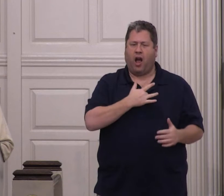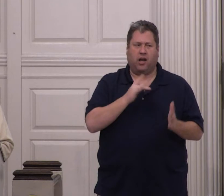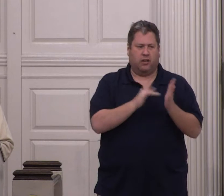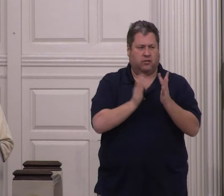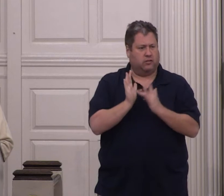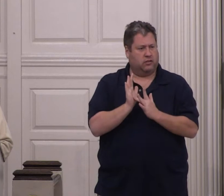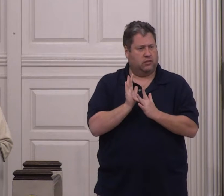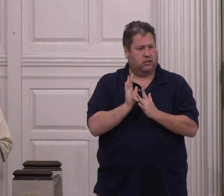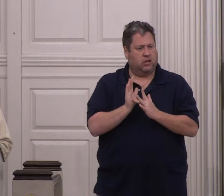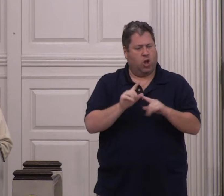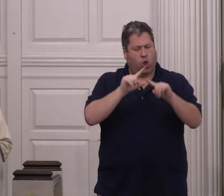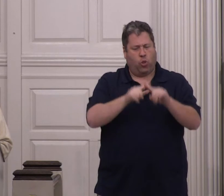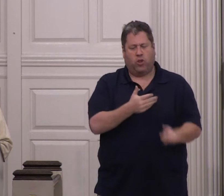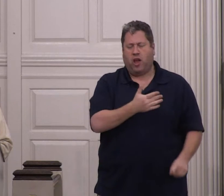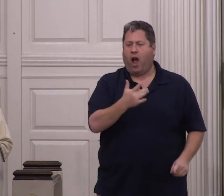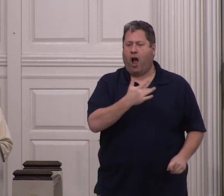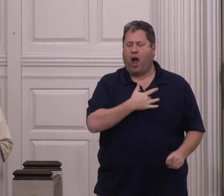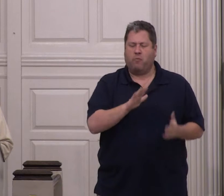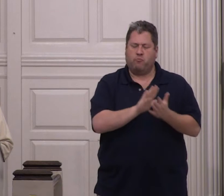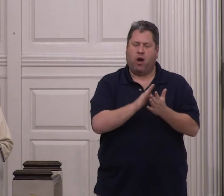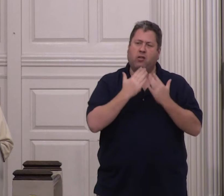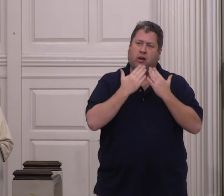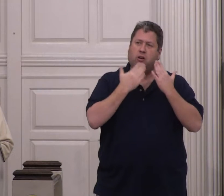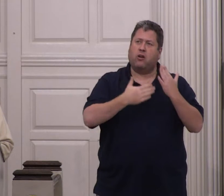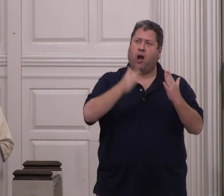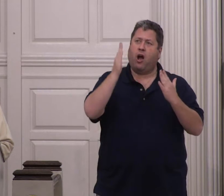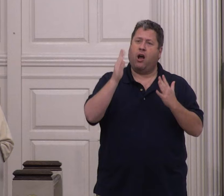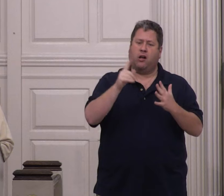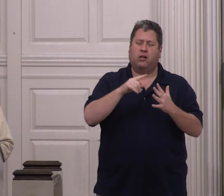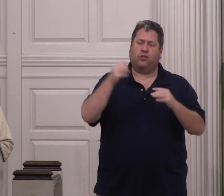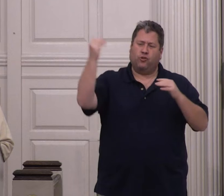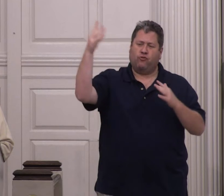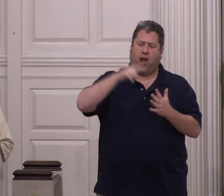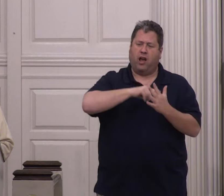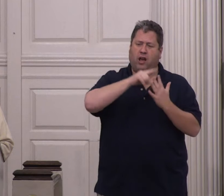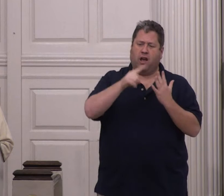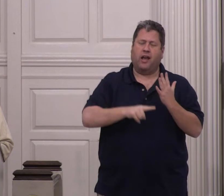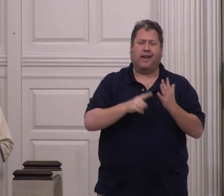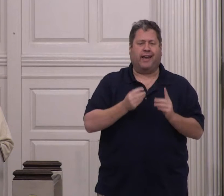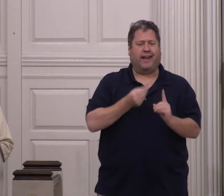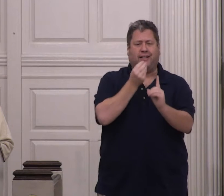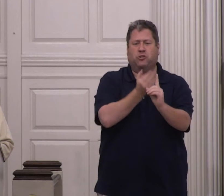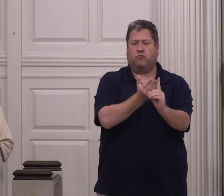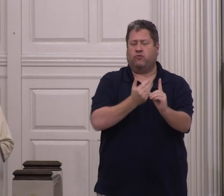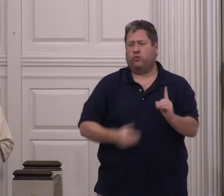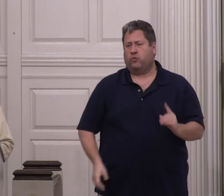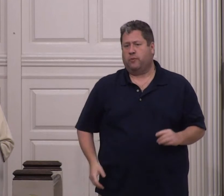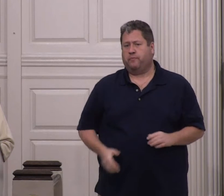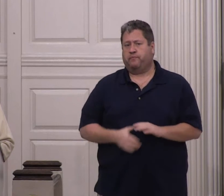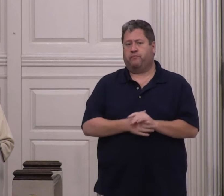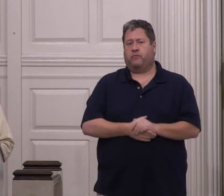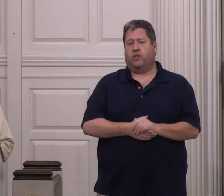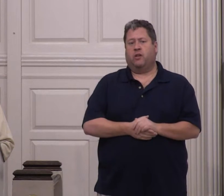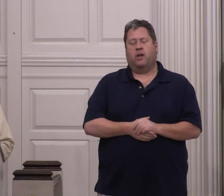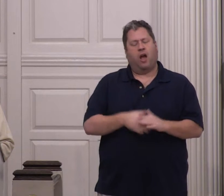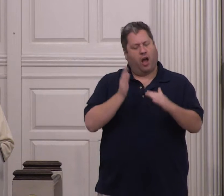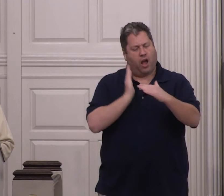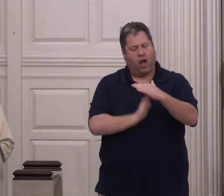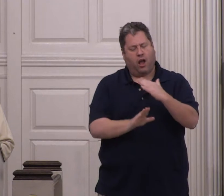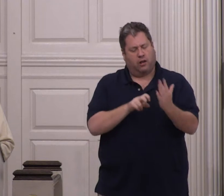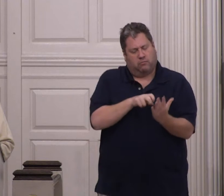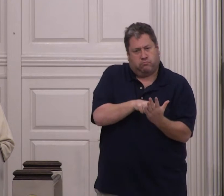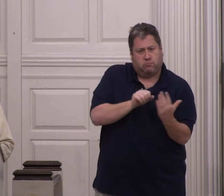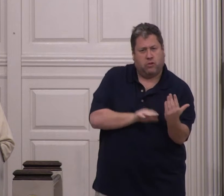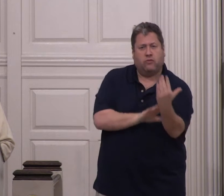Jesus. Through this heart I praise and thank God for all the graces he has bestowed upon you. Humbly